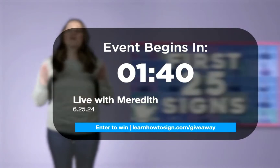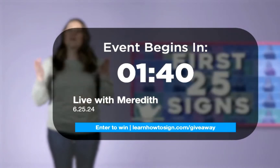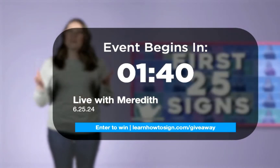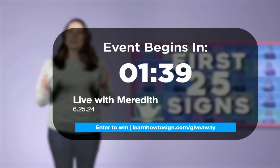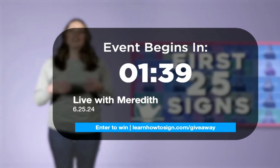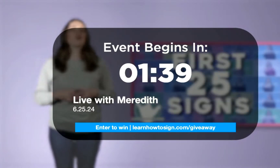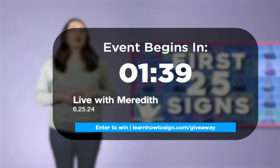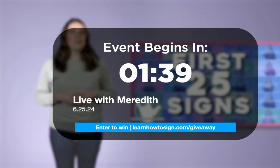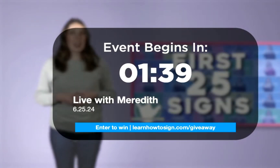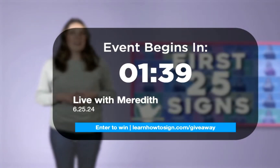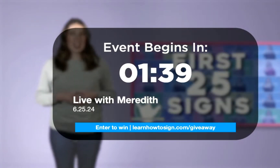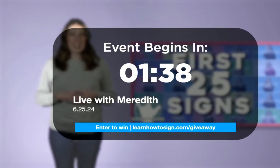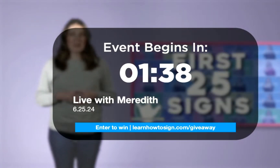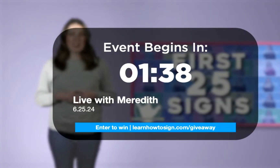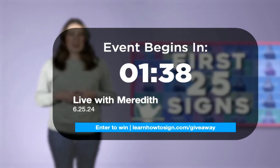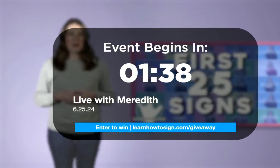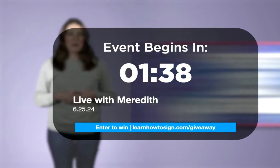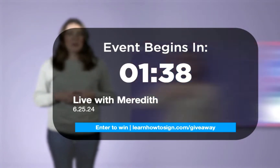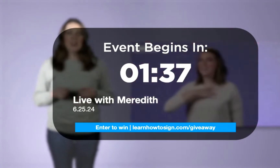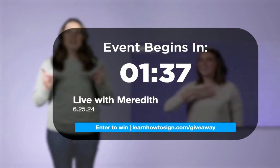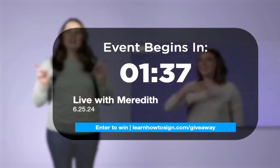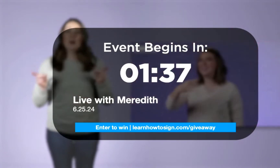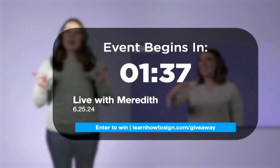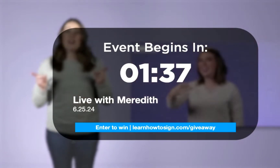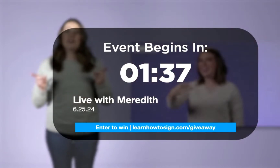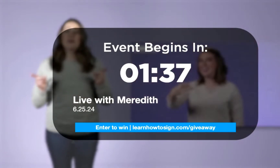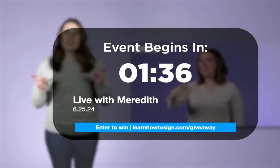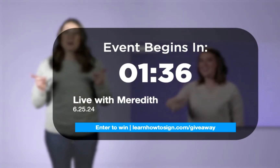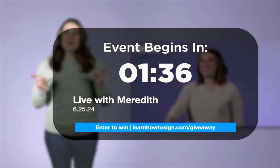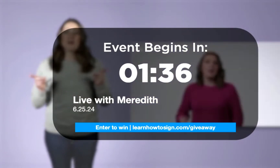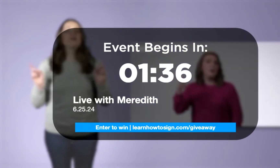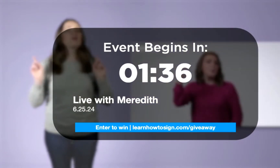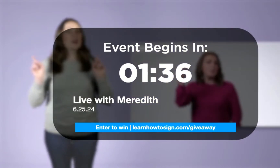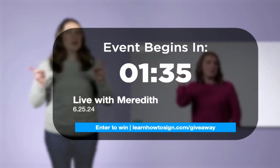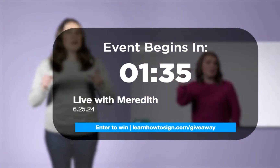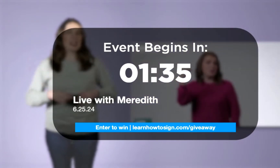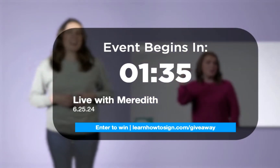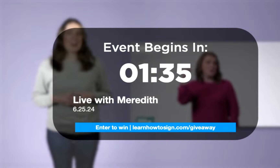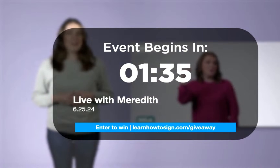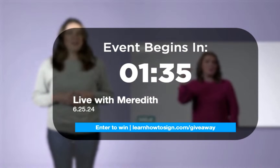It's like my soul is set on fire.